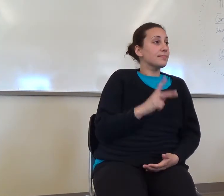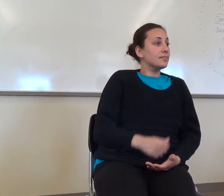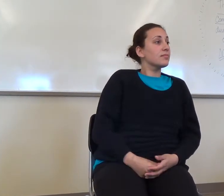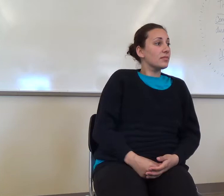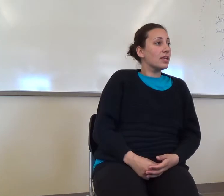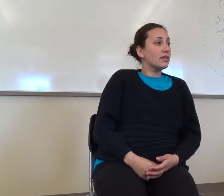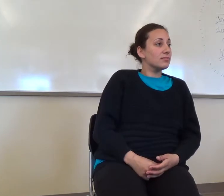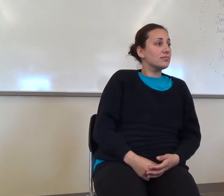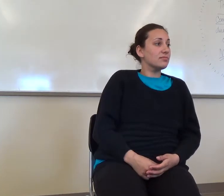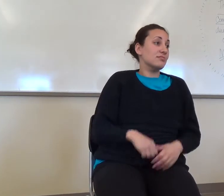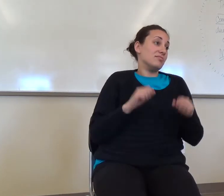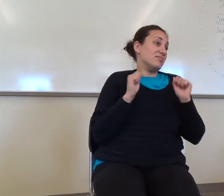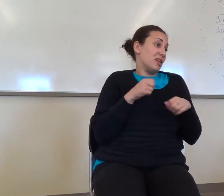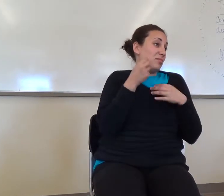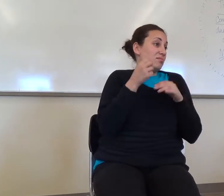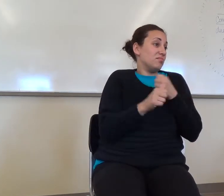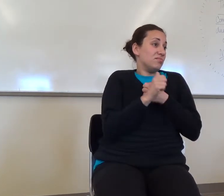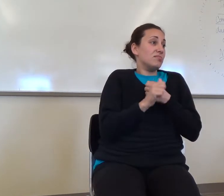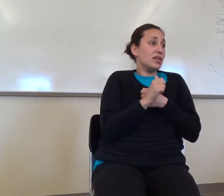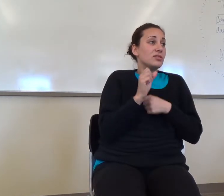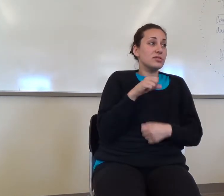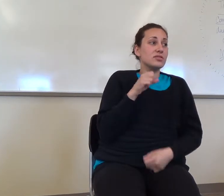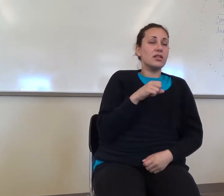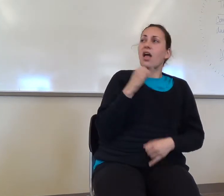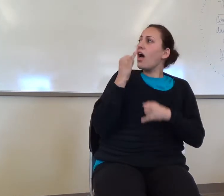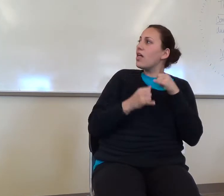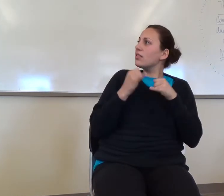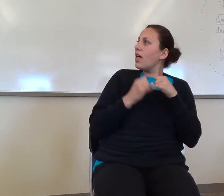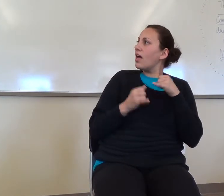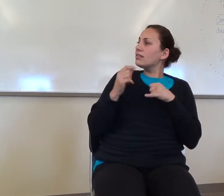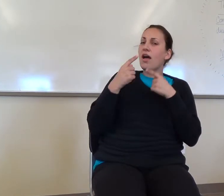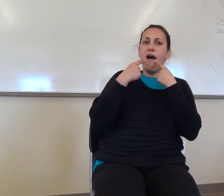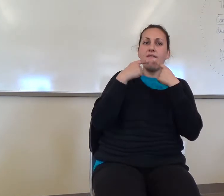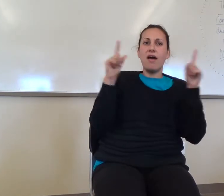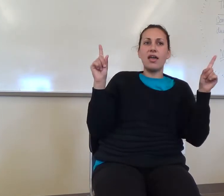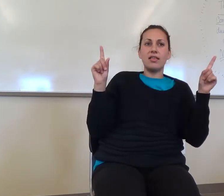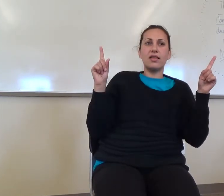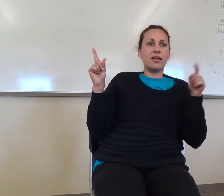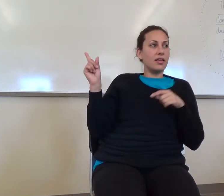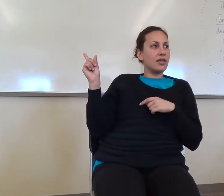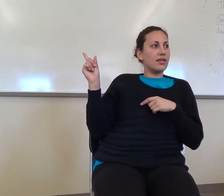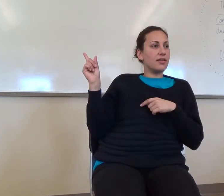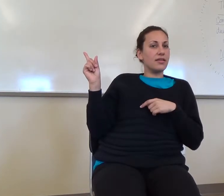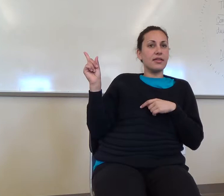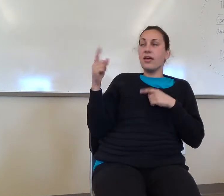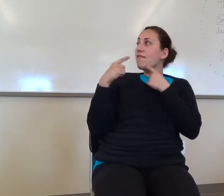What's dangerous about this last one? Finally, different kind of danger.